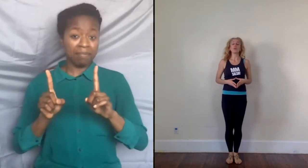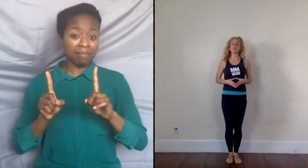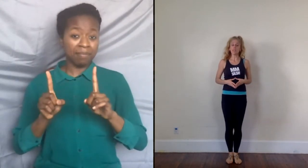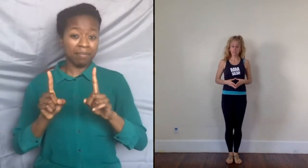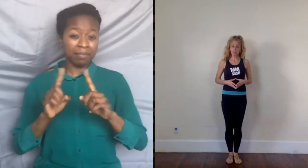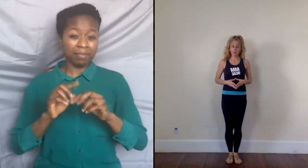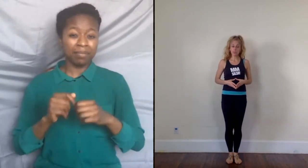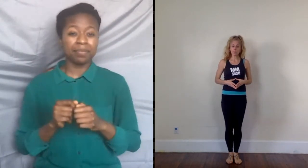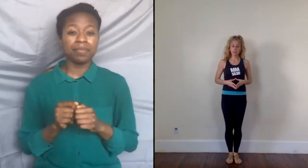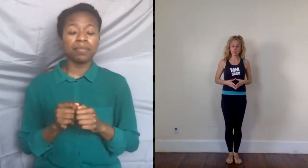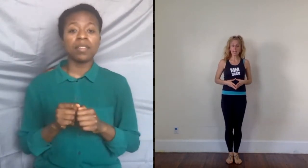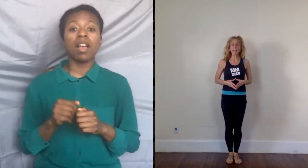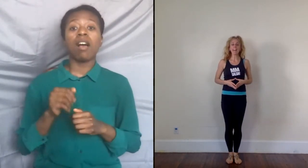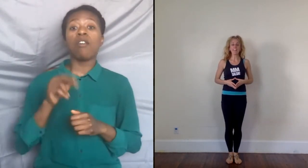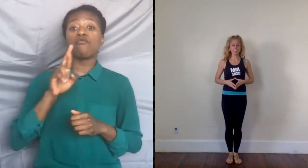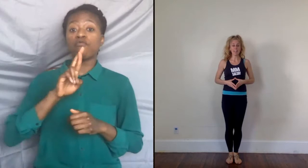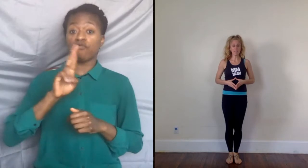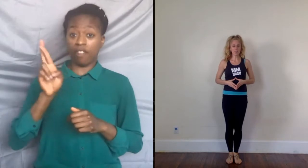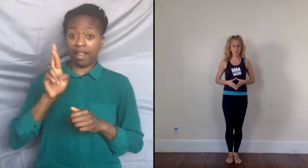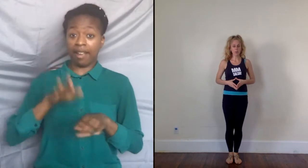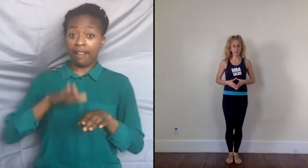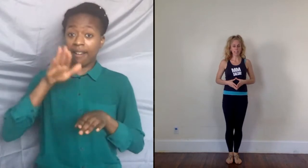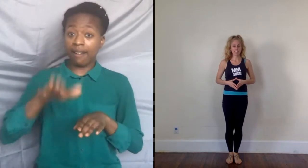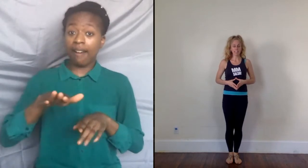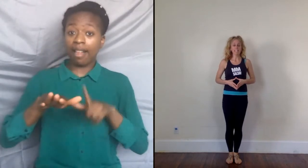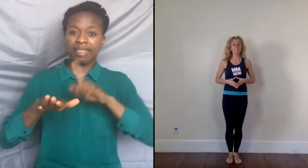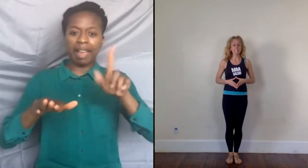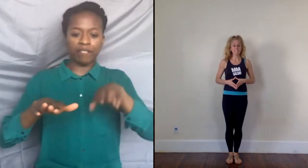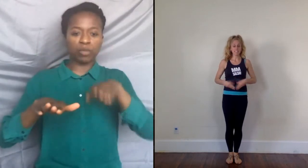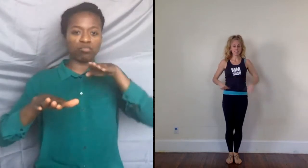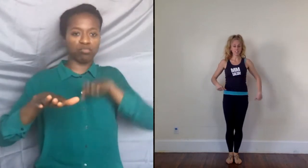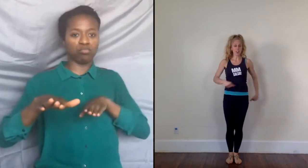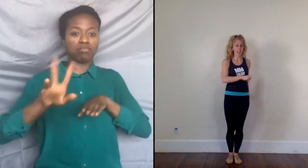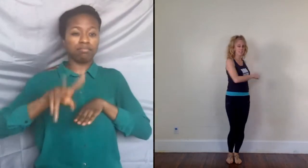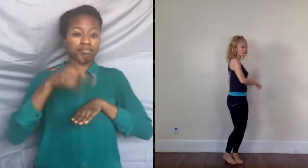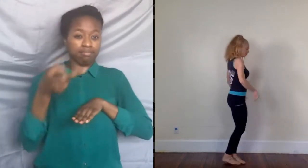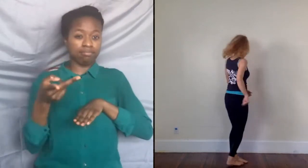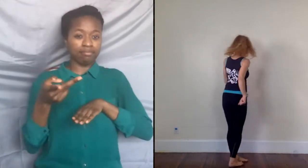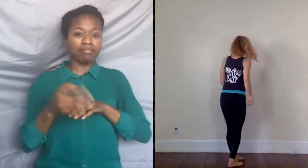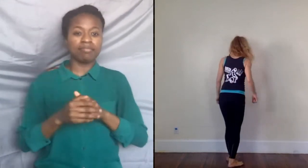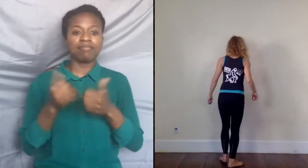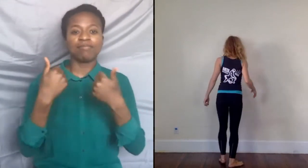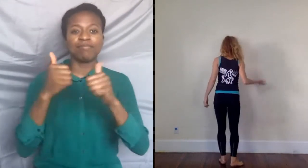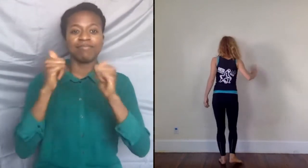start with our right foot going forward and our left foot going back. Let's give it a try.